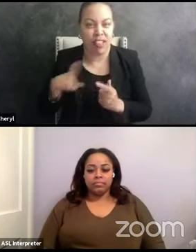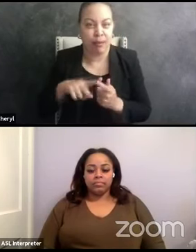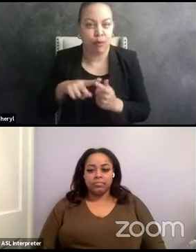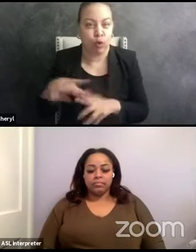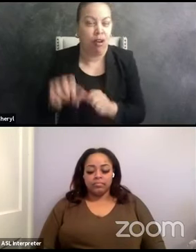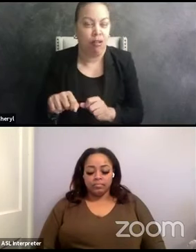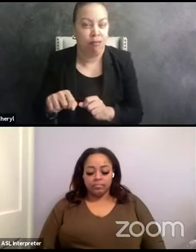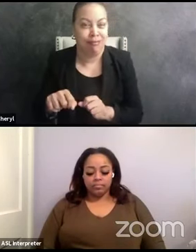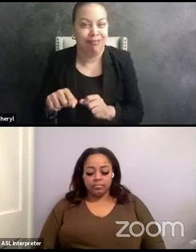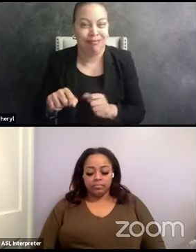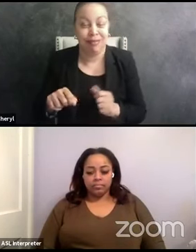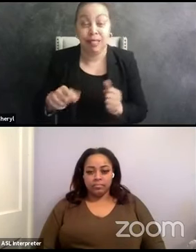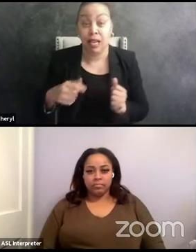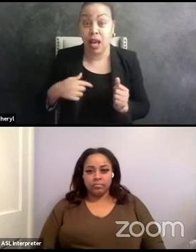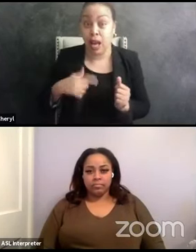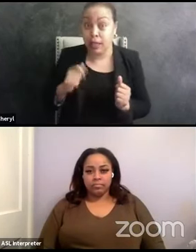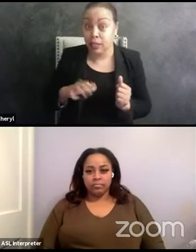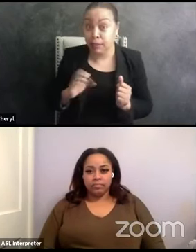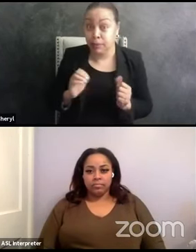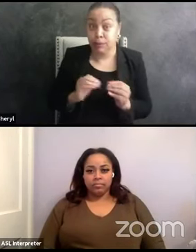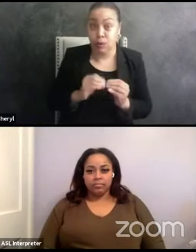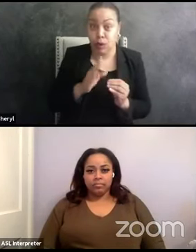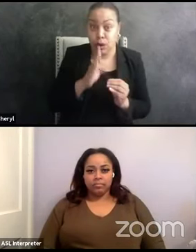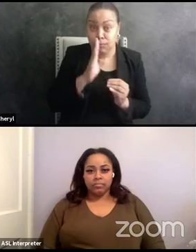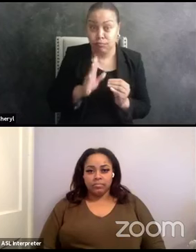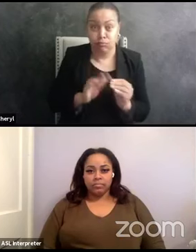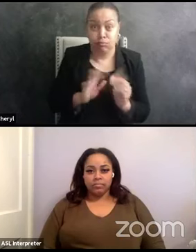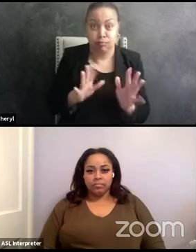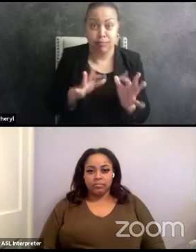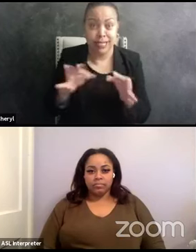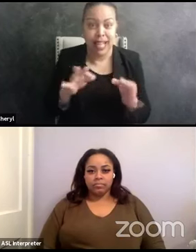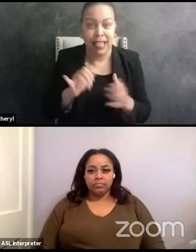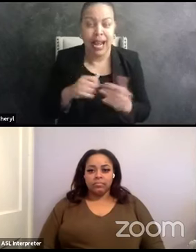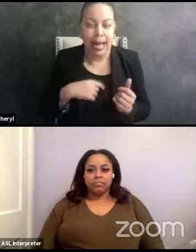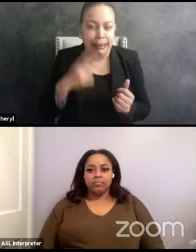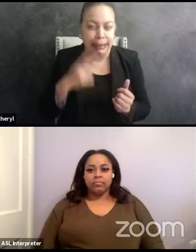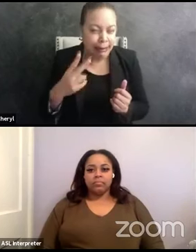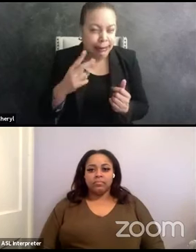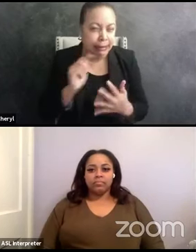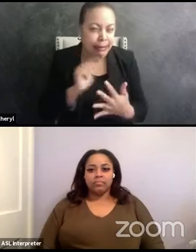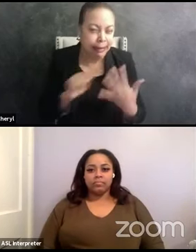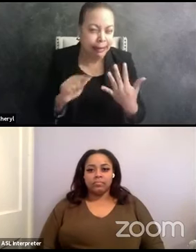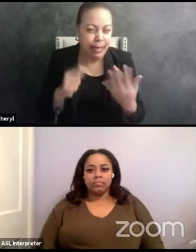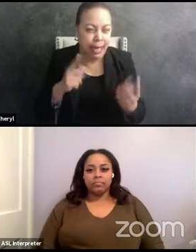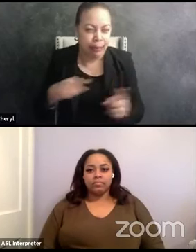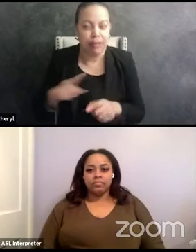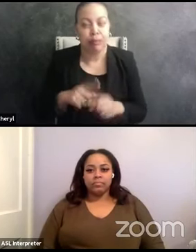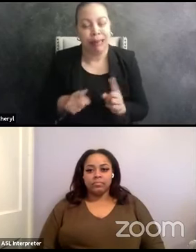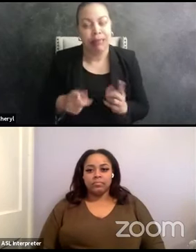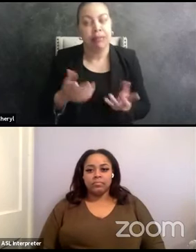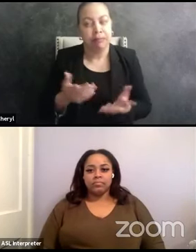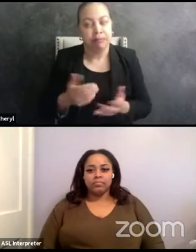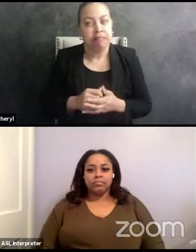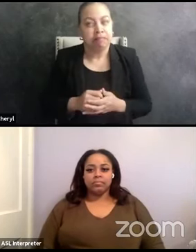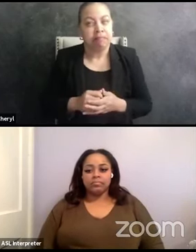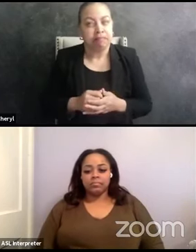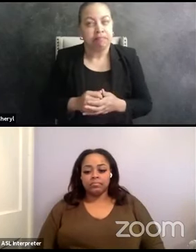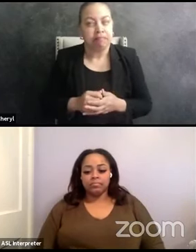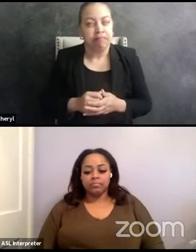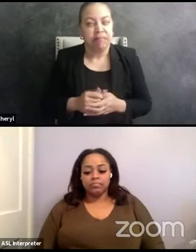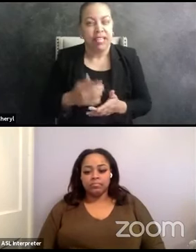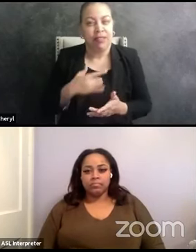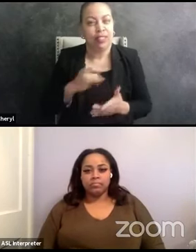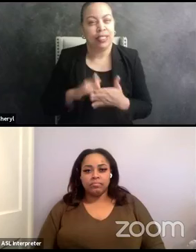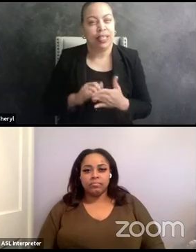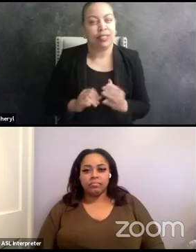I could have been more explicit because I definitely see the efforts around it, but it's definitely something where I feel like a lot more of the